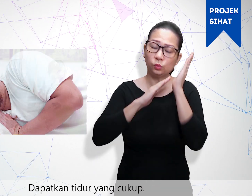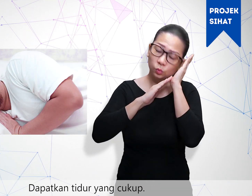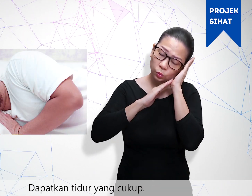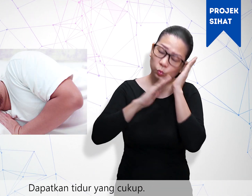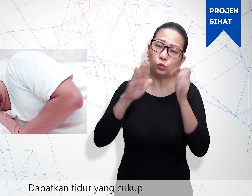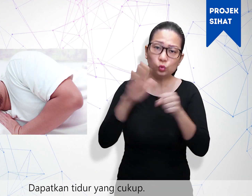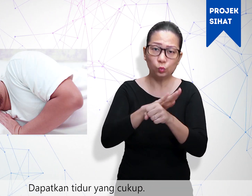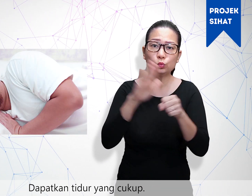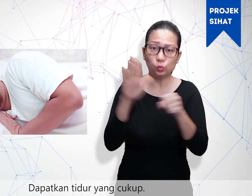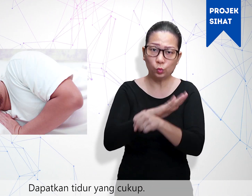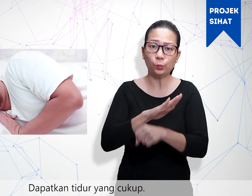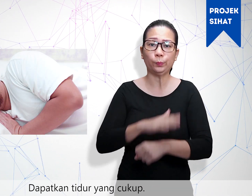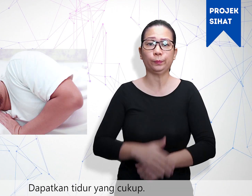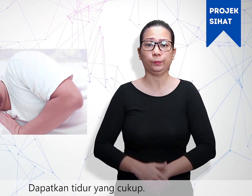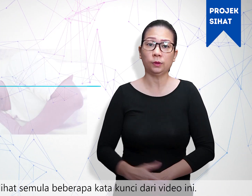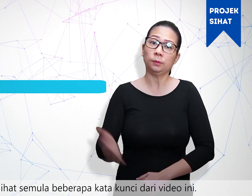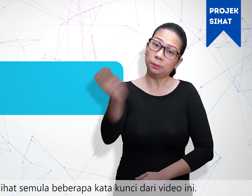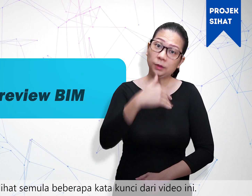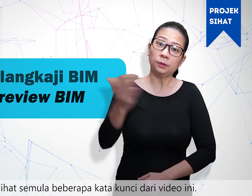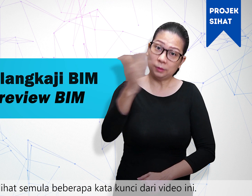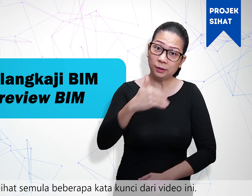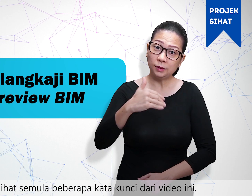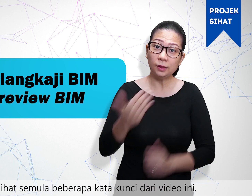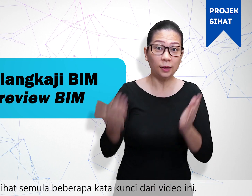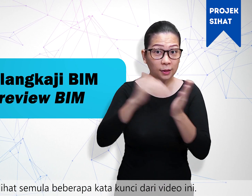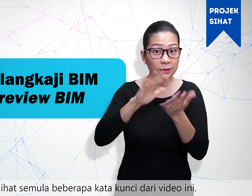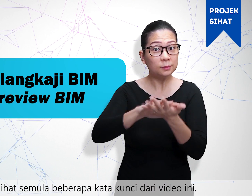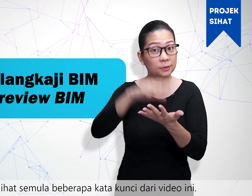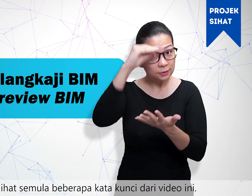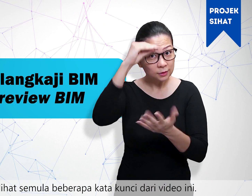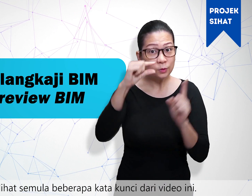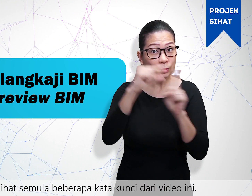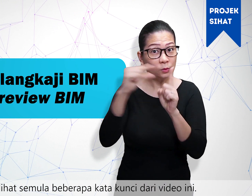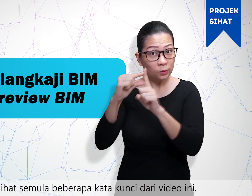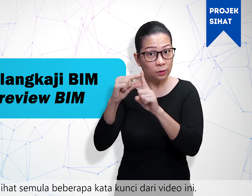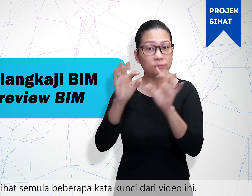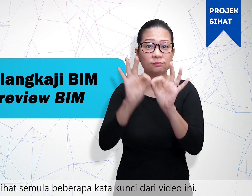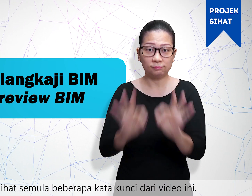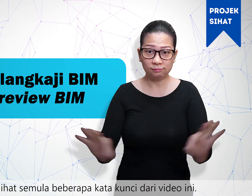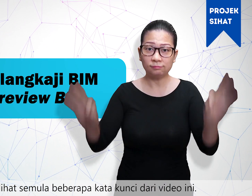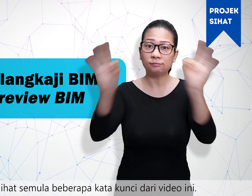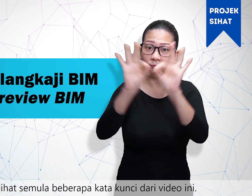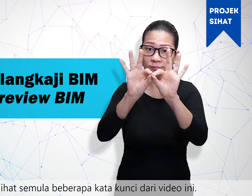Get enough sleep. Let's review some of the keywords from this